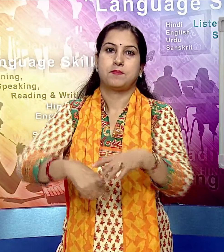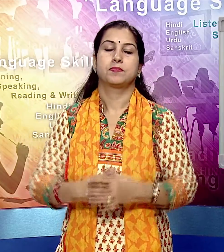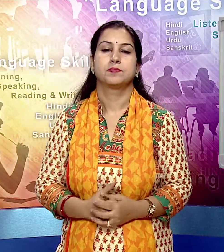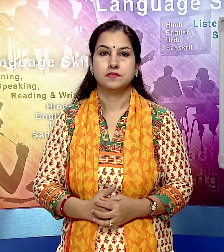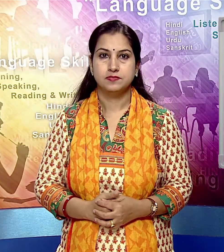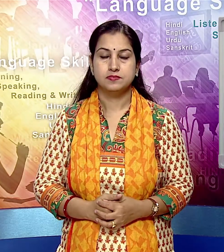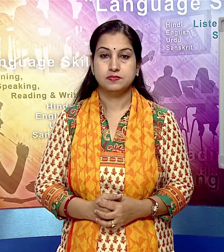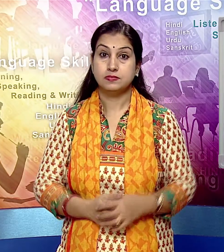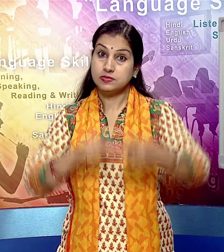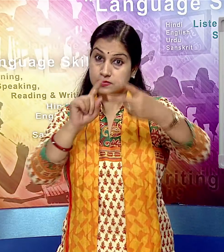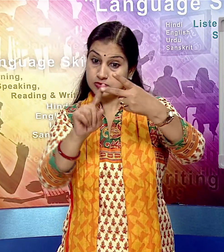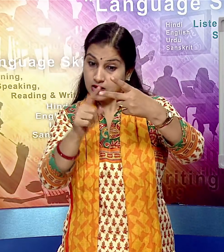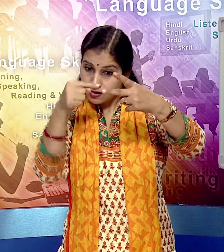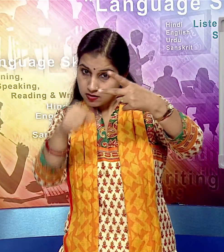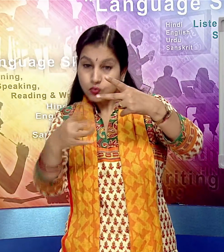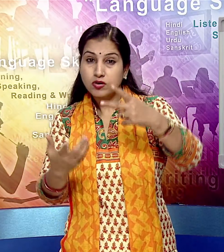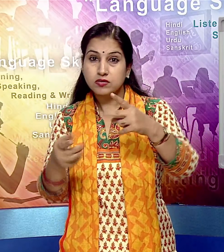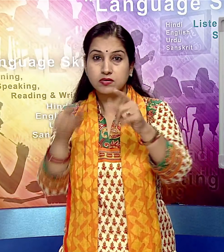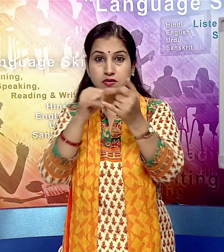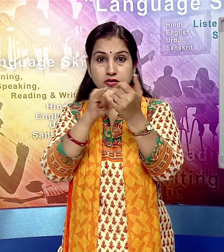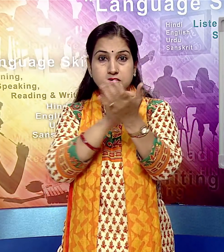The second is shallow frying.